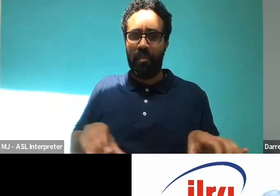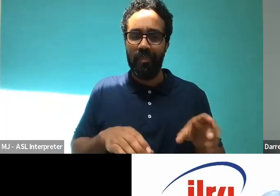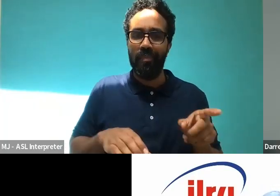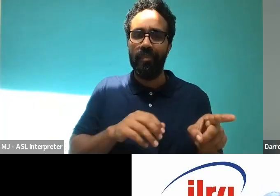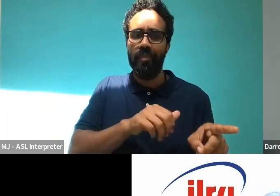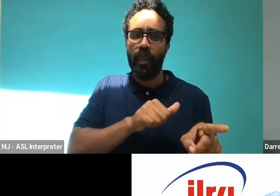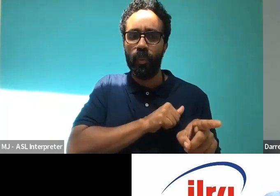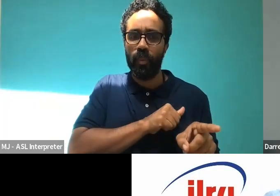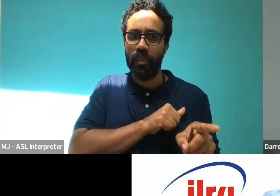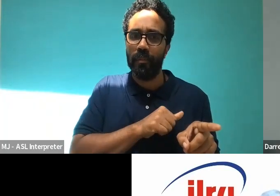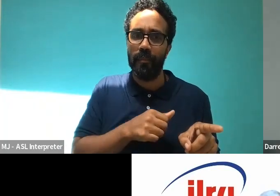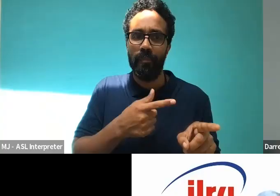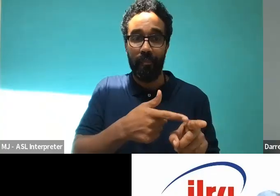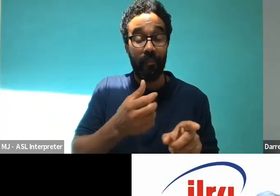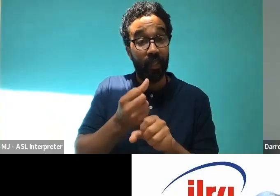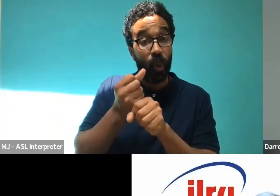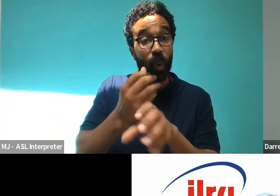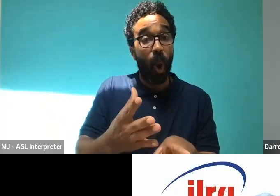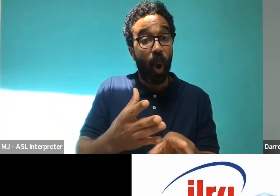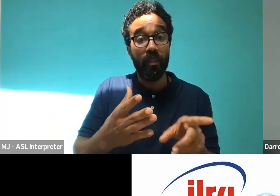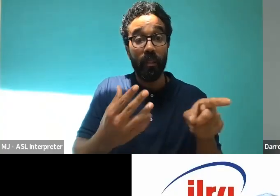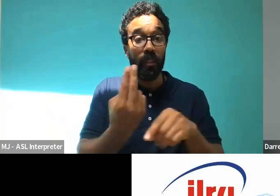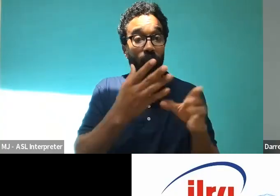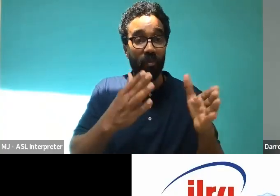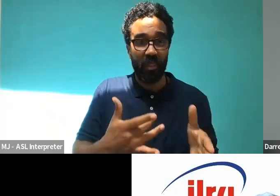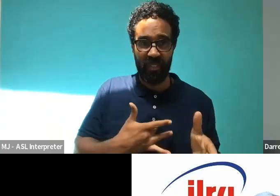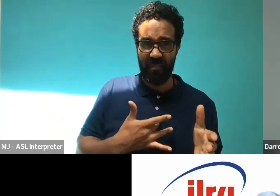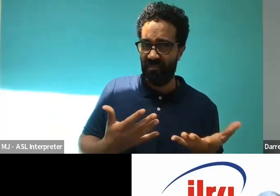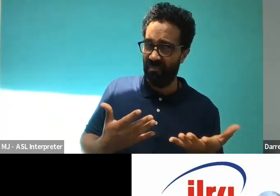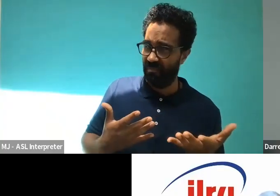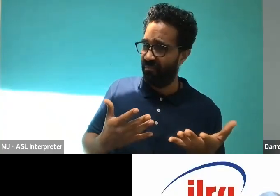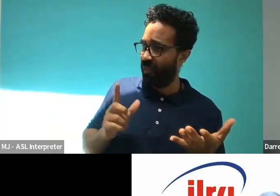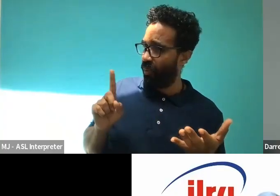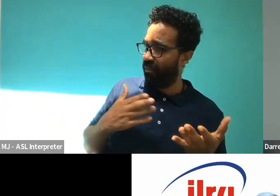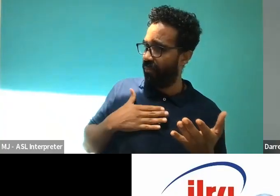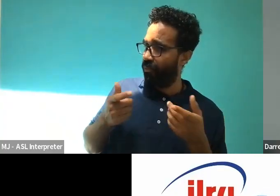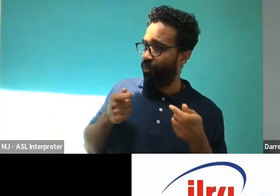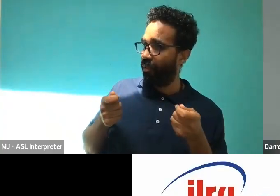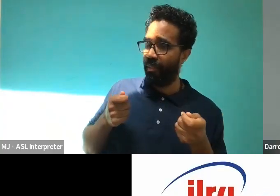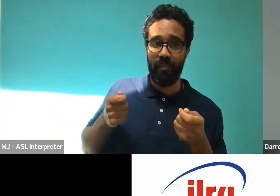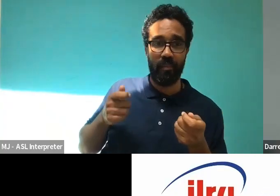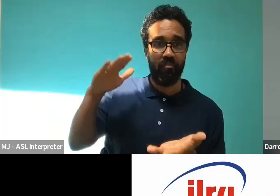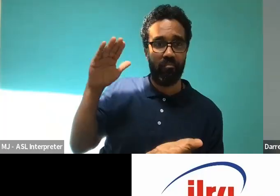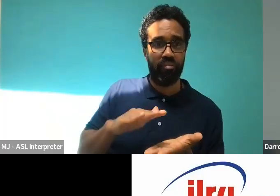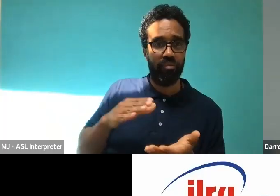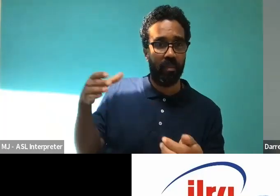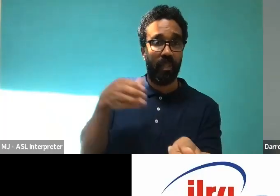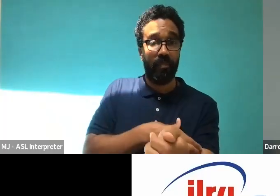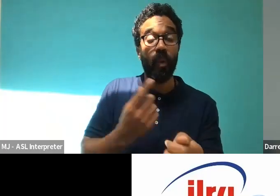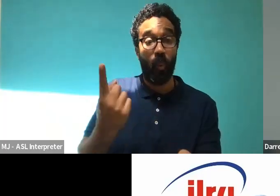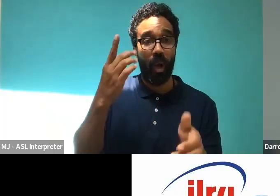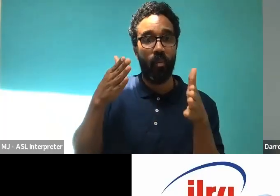that causes the consumer to feel less in control is one way that I see that